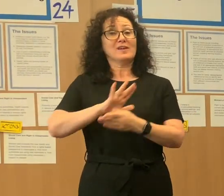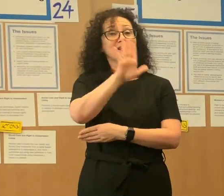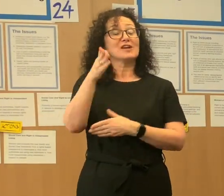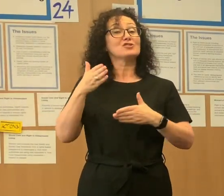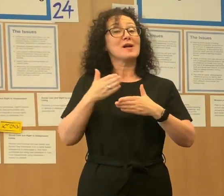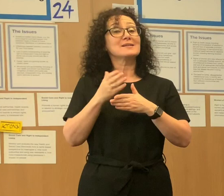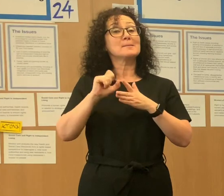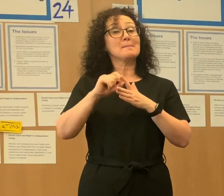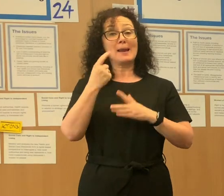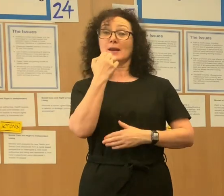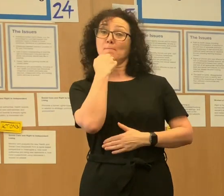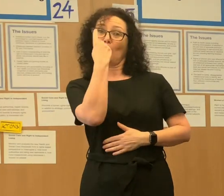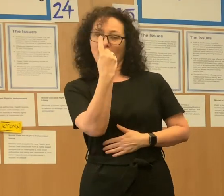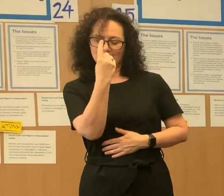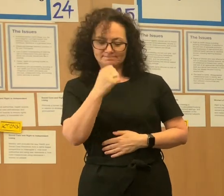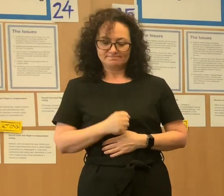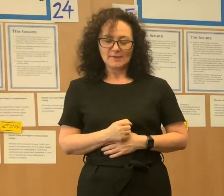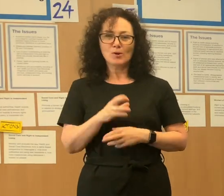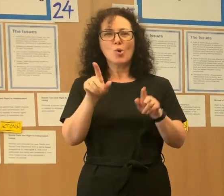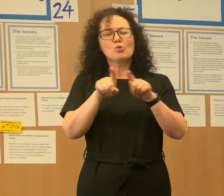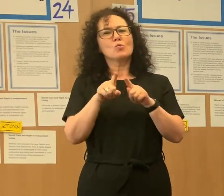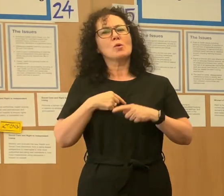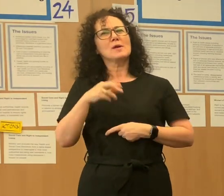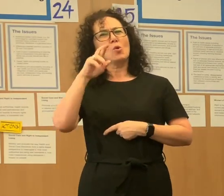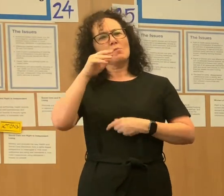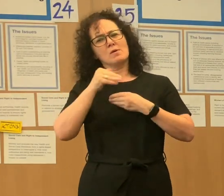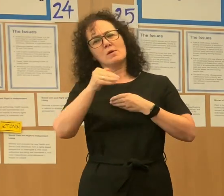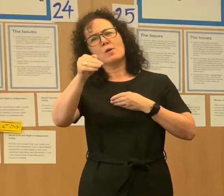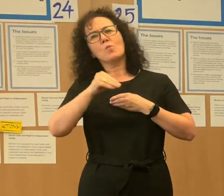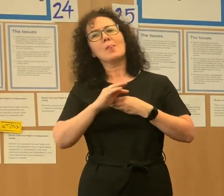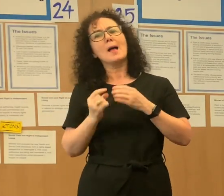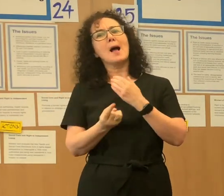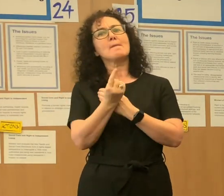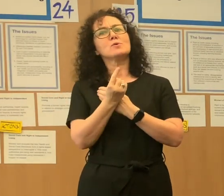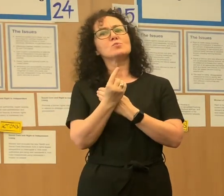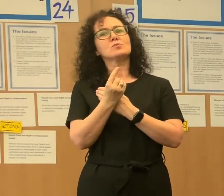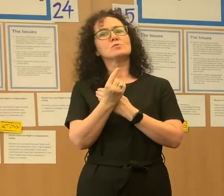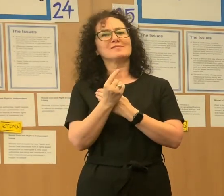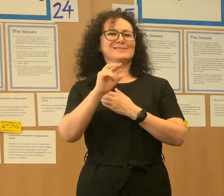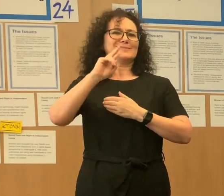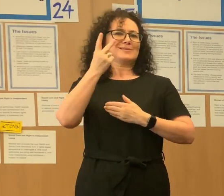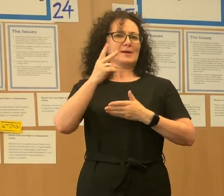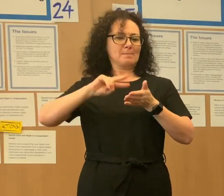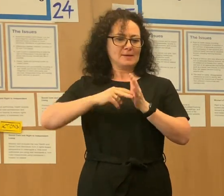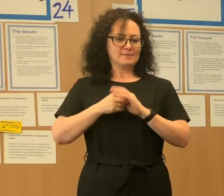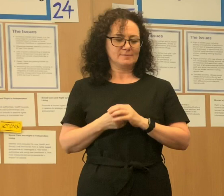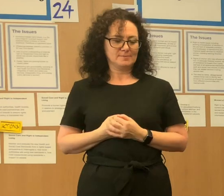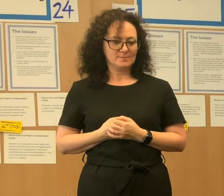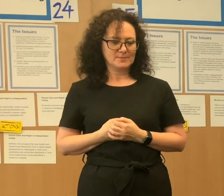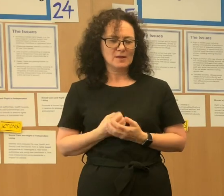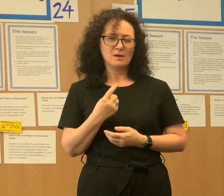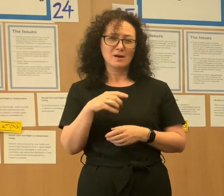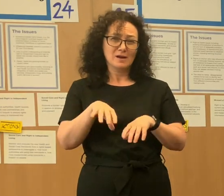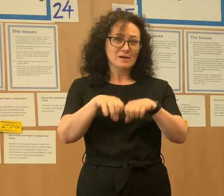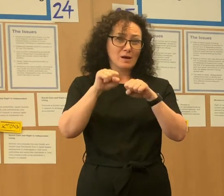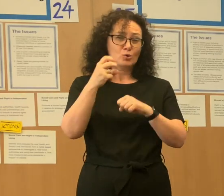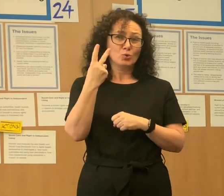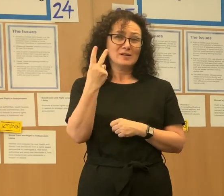hopes for SNAP 2. Although SNAP began life in 2013, I didn't join